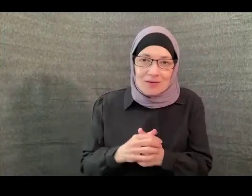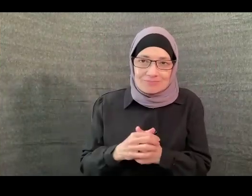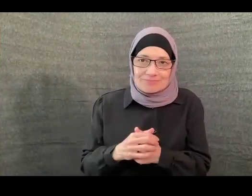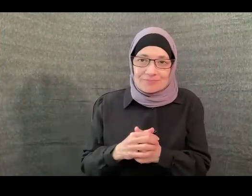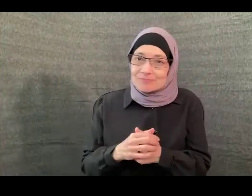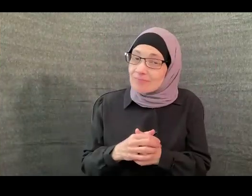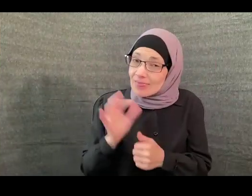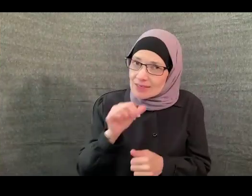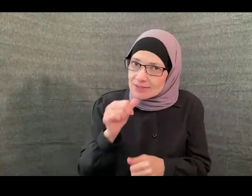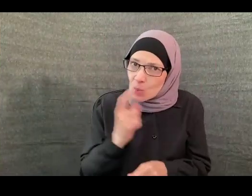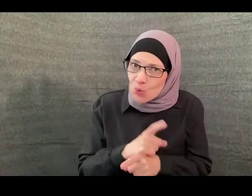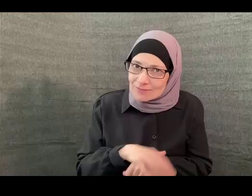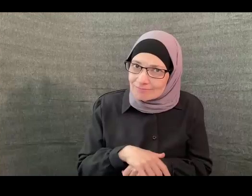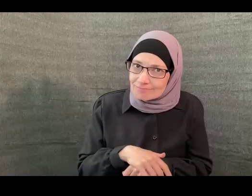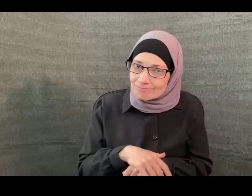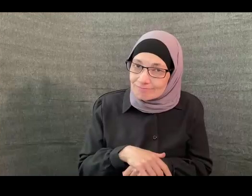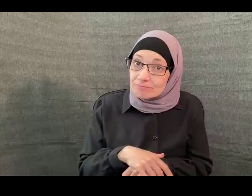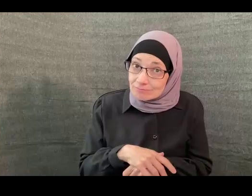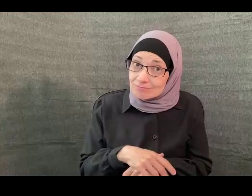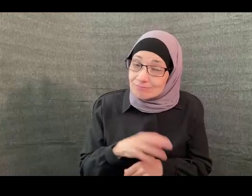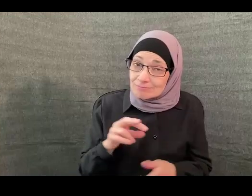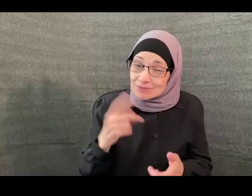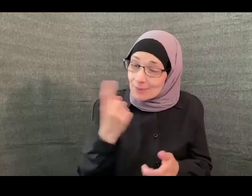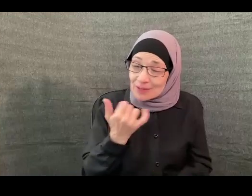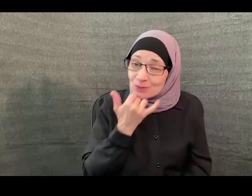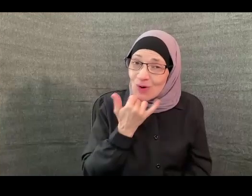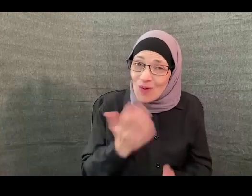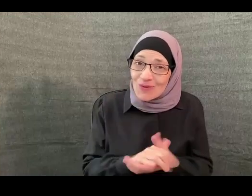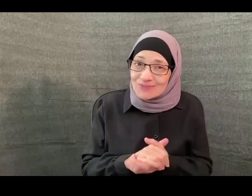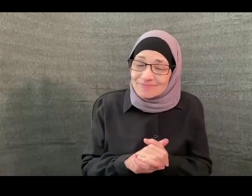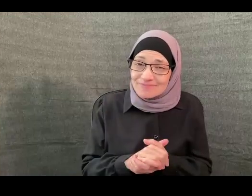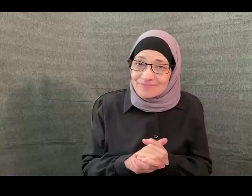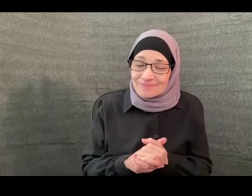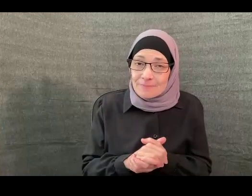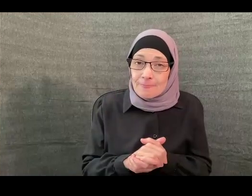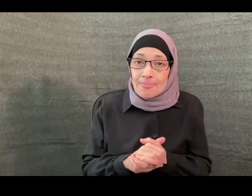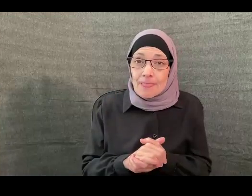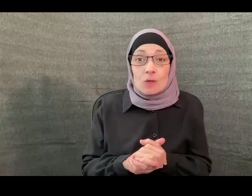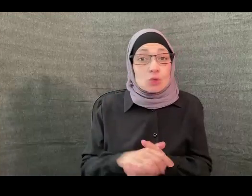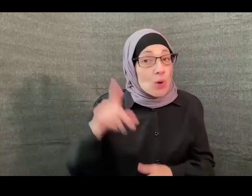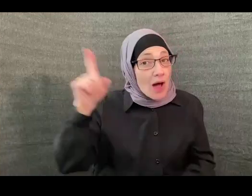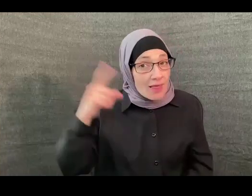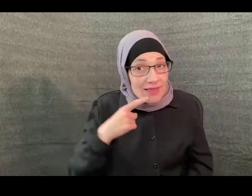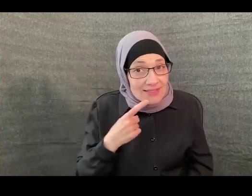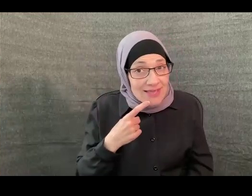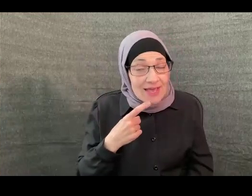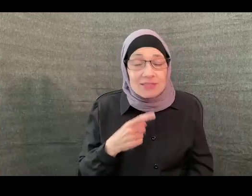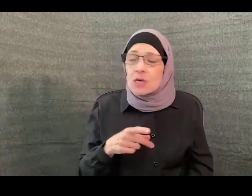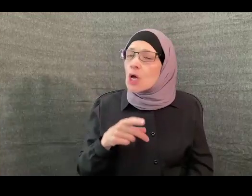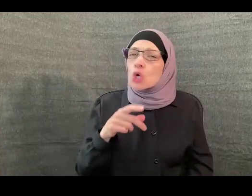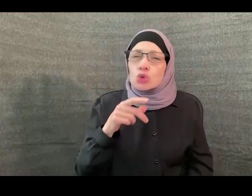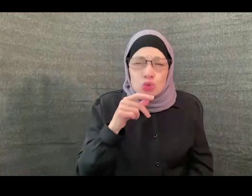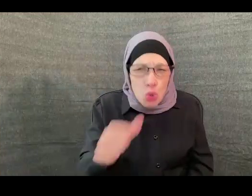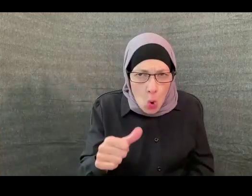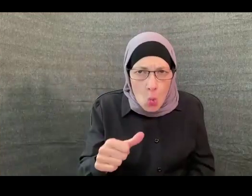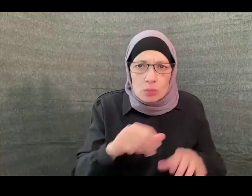This is not right. Something is wrong. So Allah is saying, don't you be like those